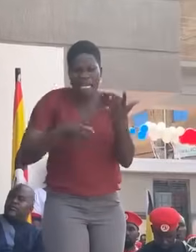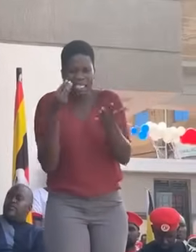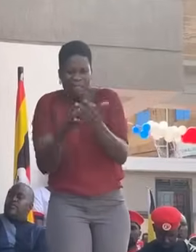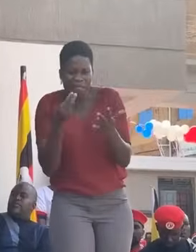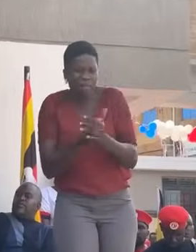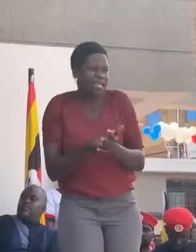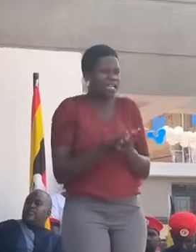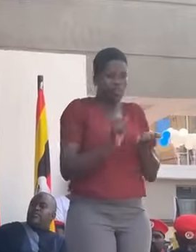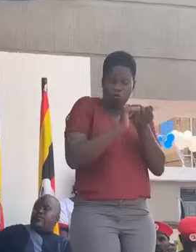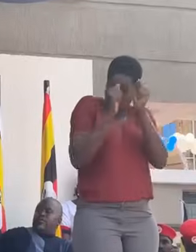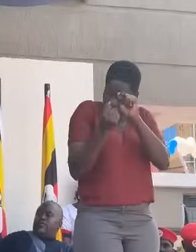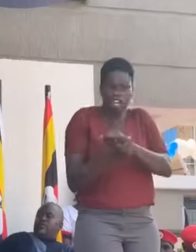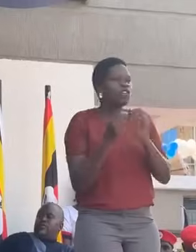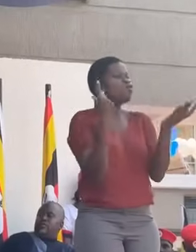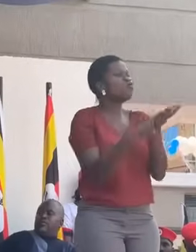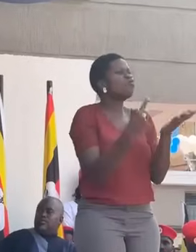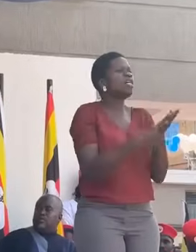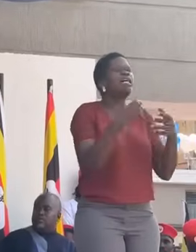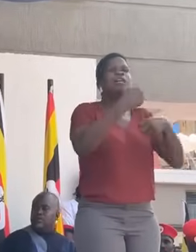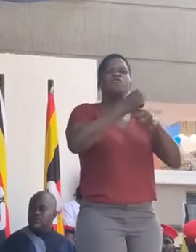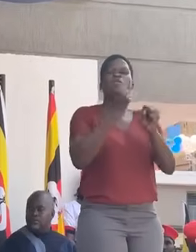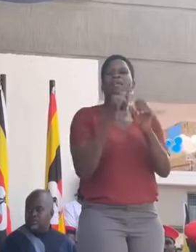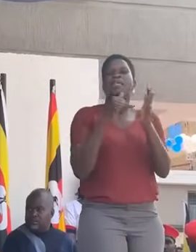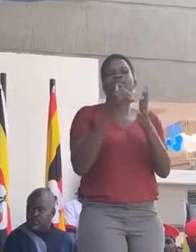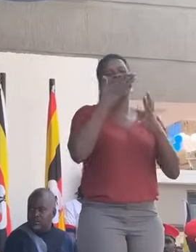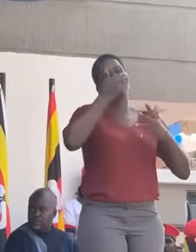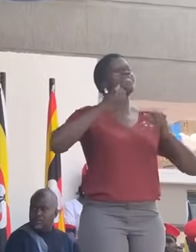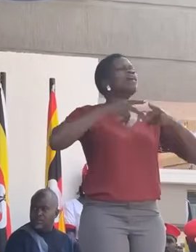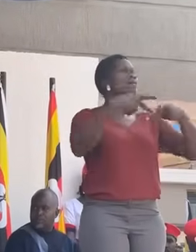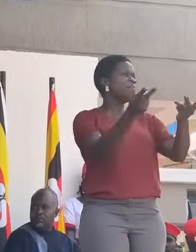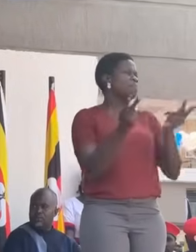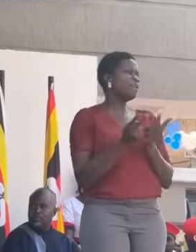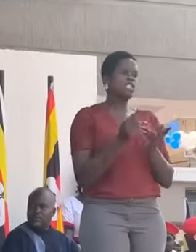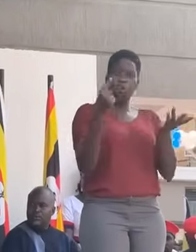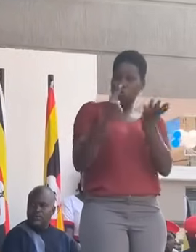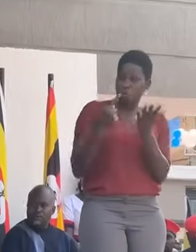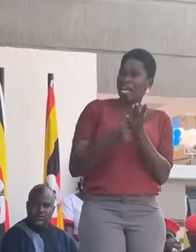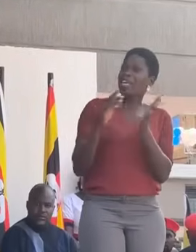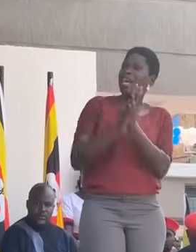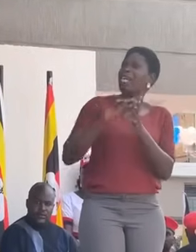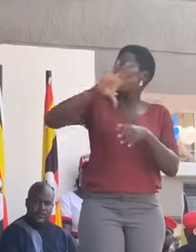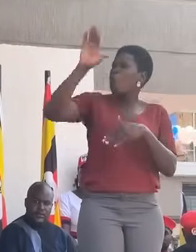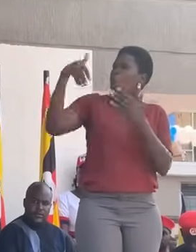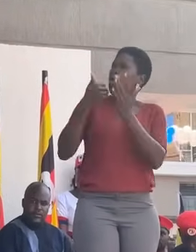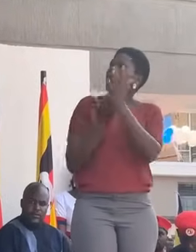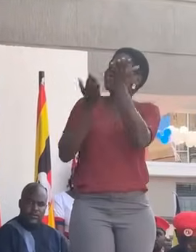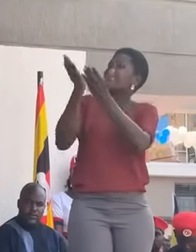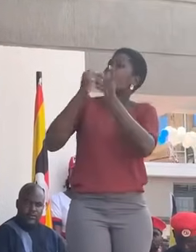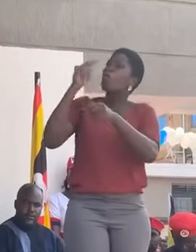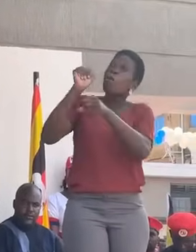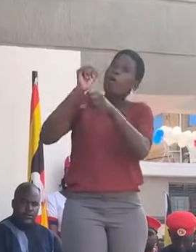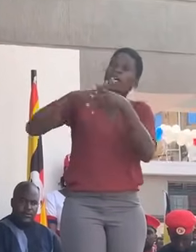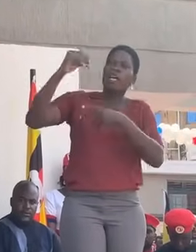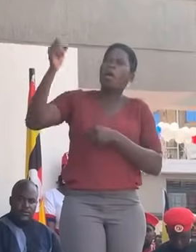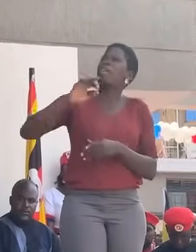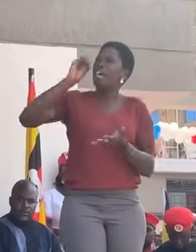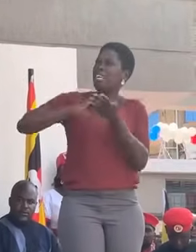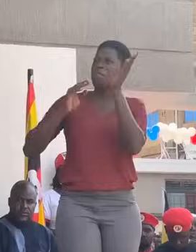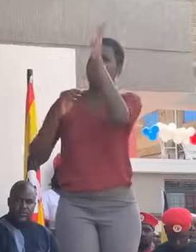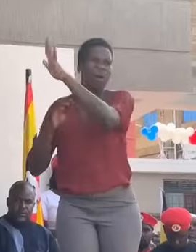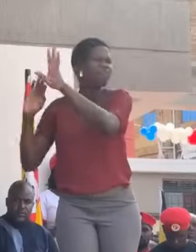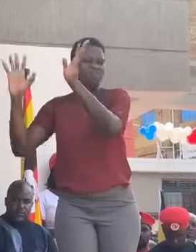tuwaffe kennyini, tukyuse Uganda yaffe, tugifuule Uganda eyagaza, Uganda ne bakadama gye bajja okukomawo baleme kwagala kuddayo.